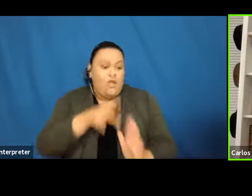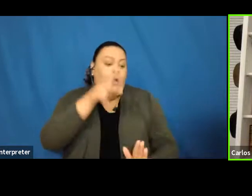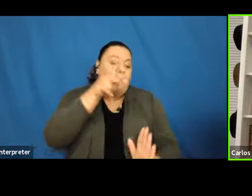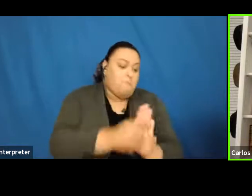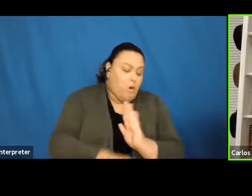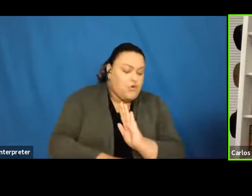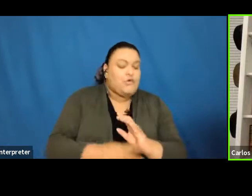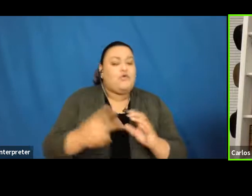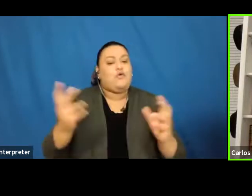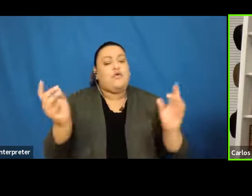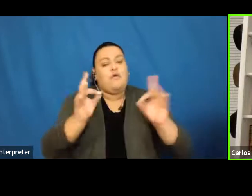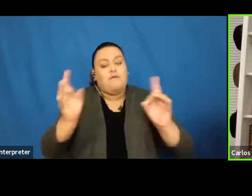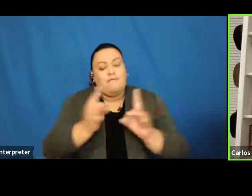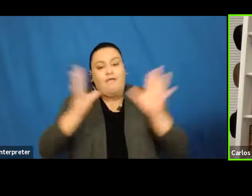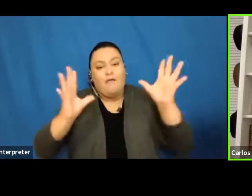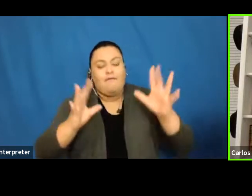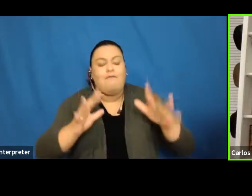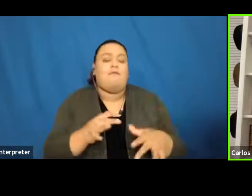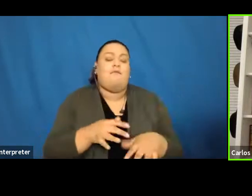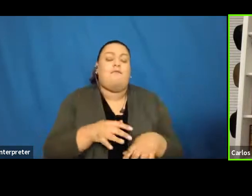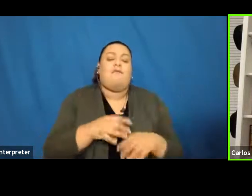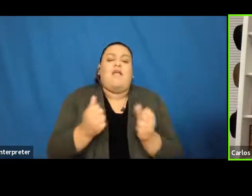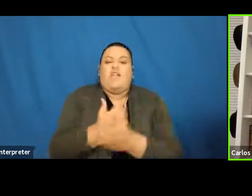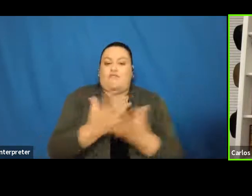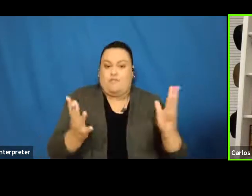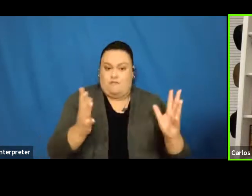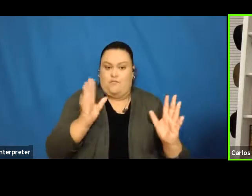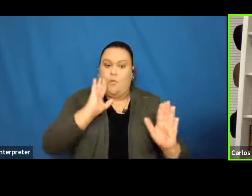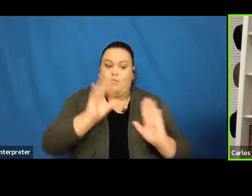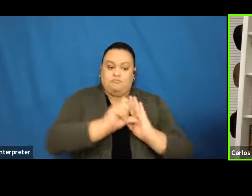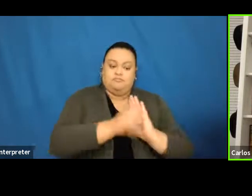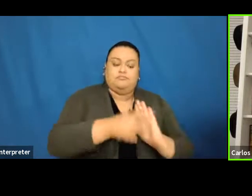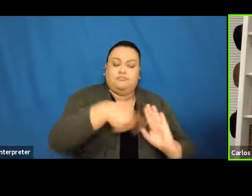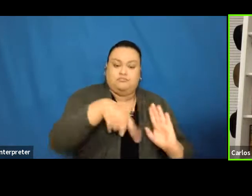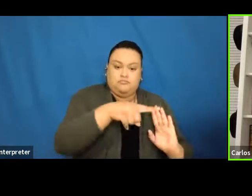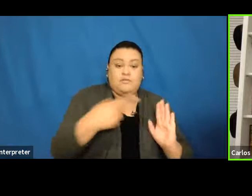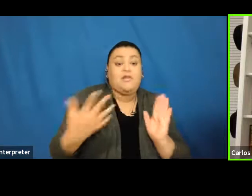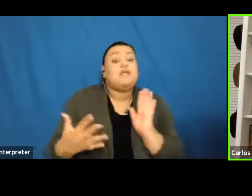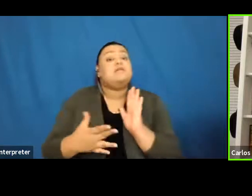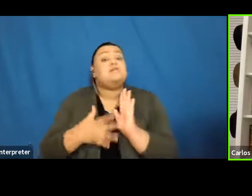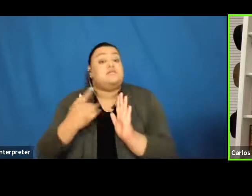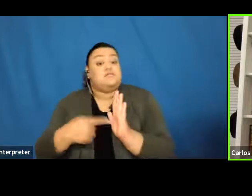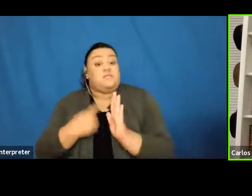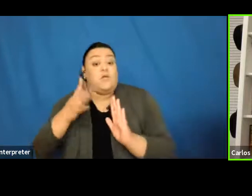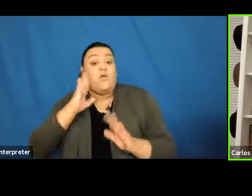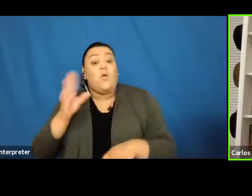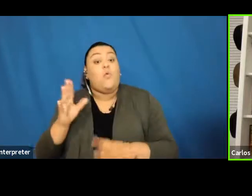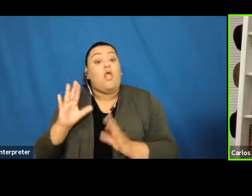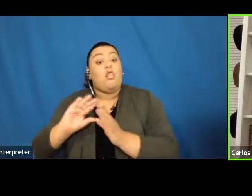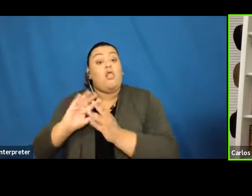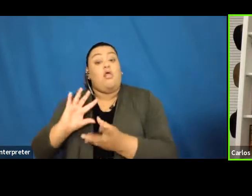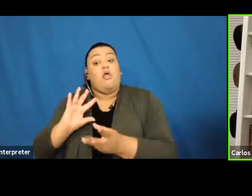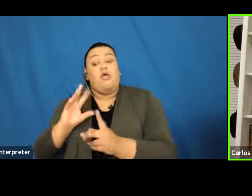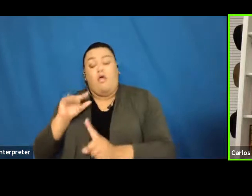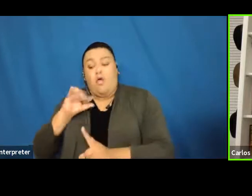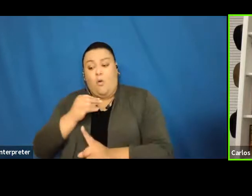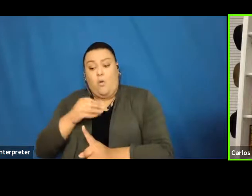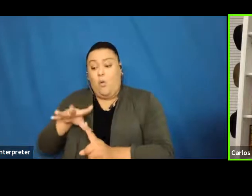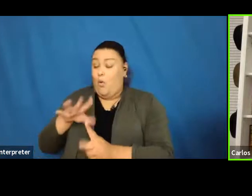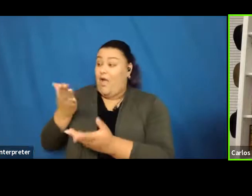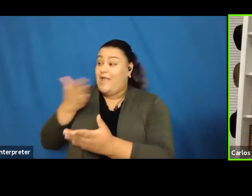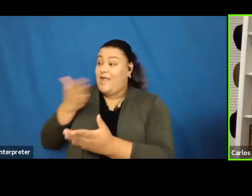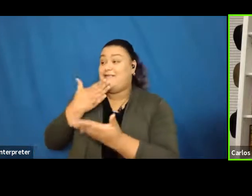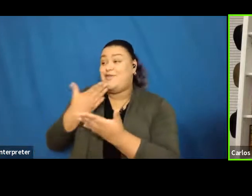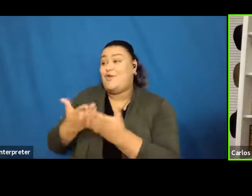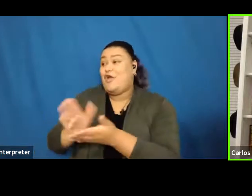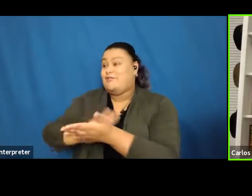violence, and once in a while, a news station will have the audacity to cover a good story, a nice story. You know what I mean?